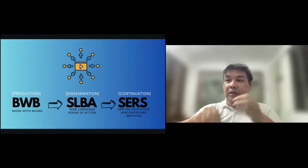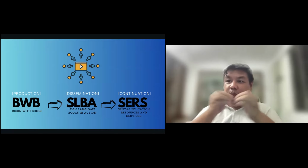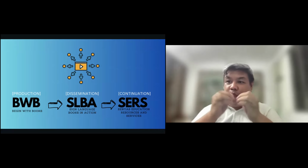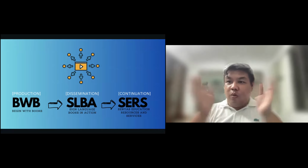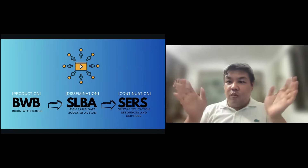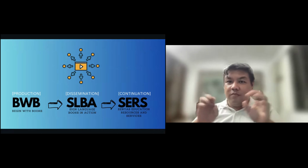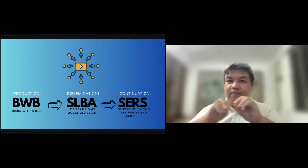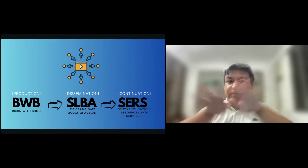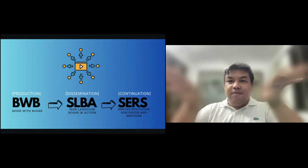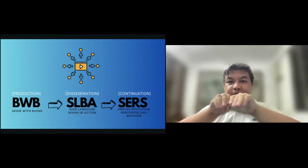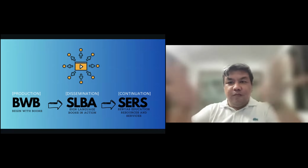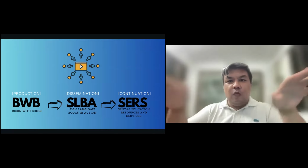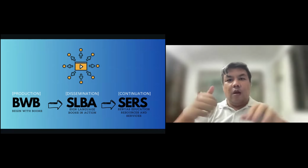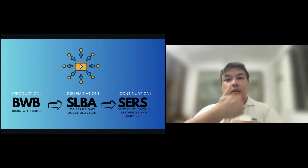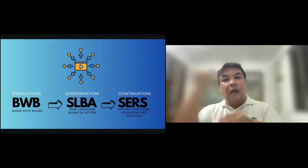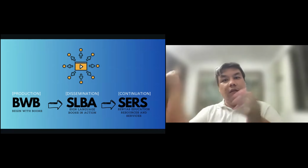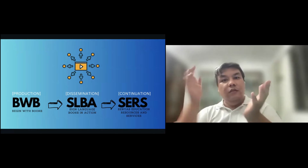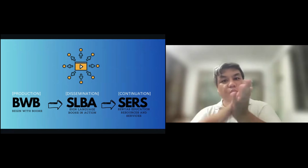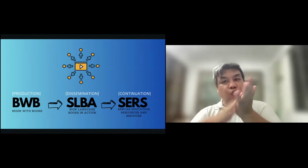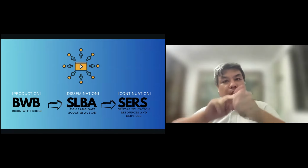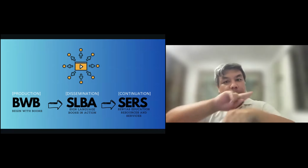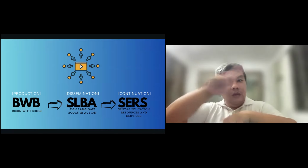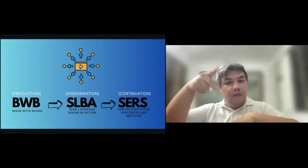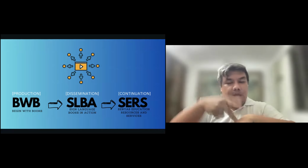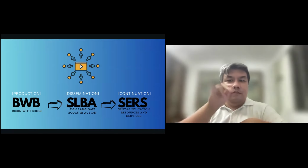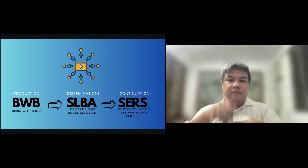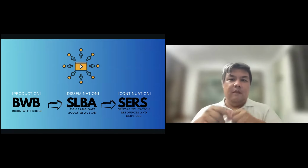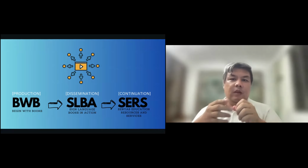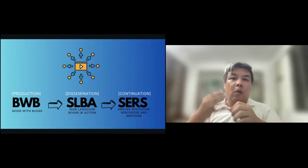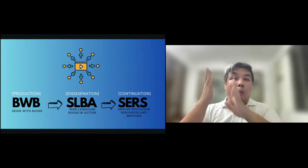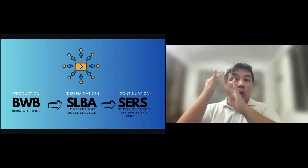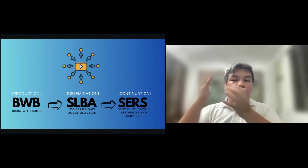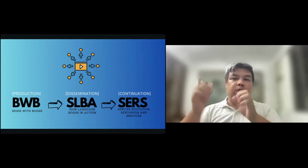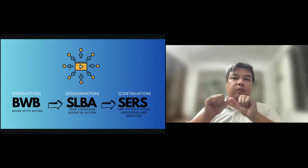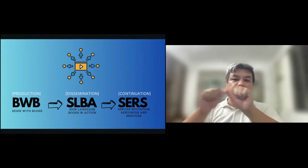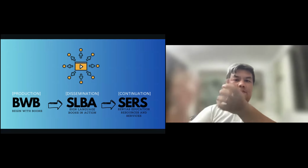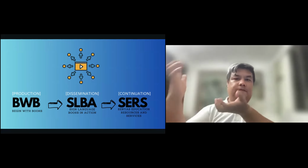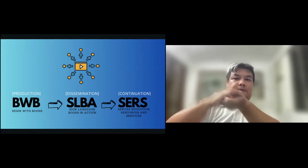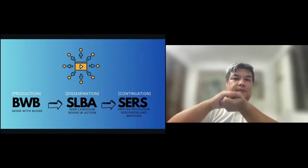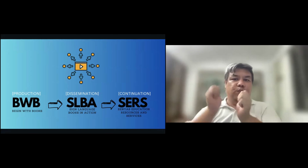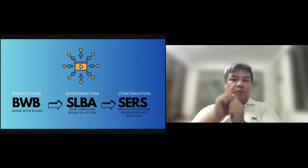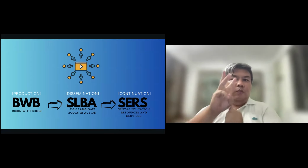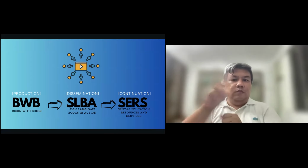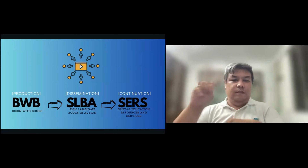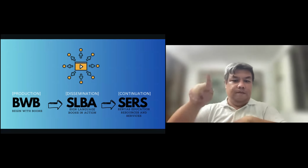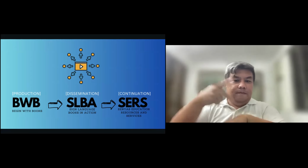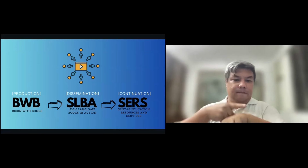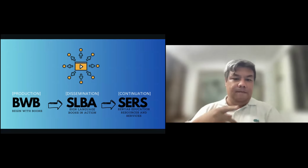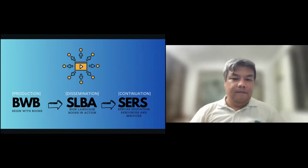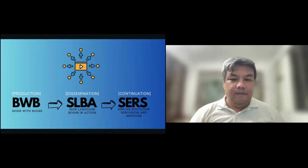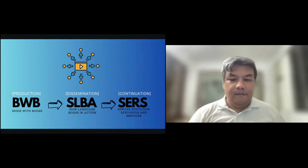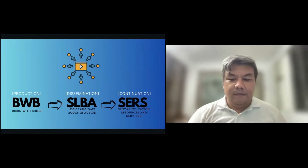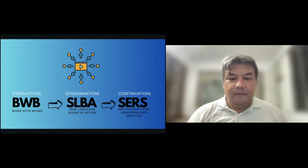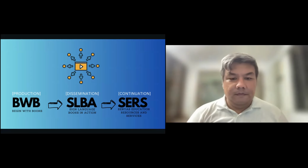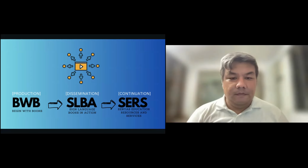the development of these stories and dissemination of these stories in the Philippine Sign Language. And then we're